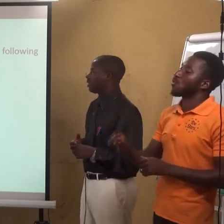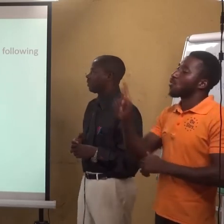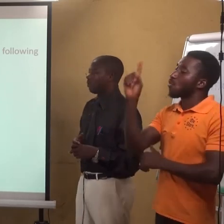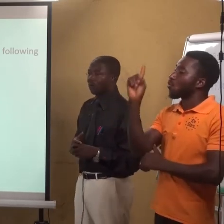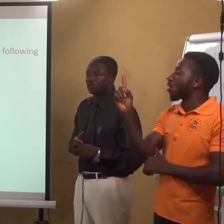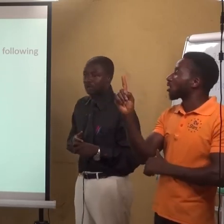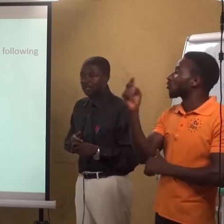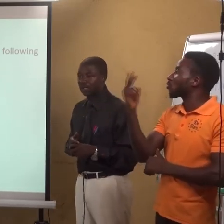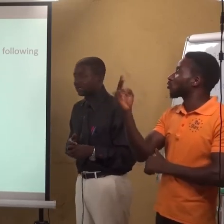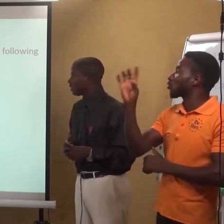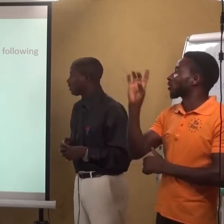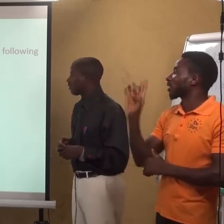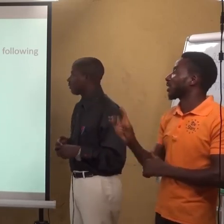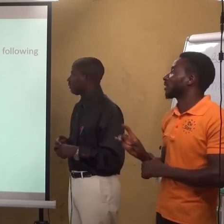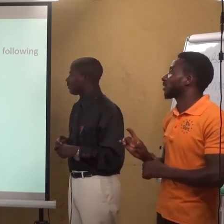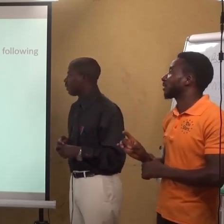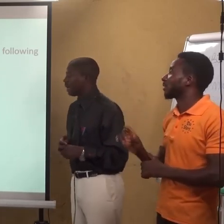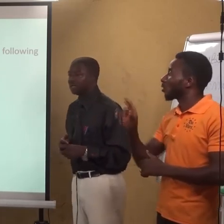A, 128,